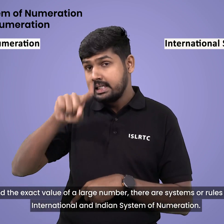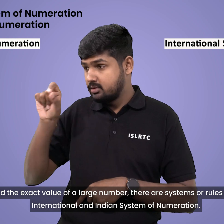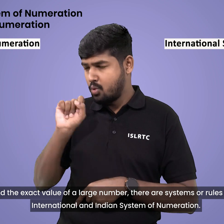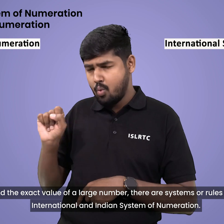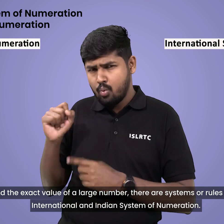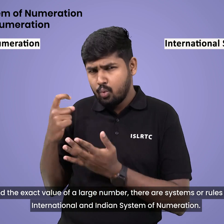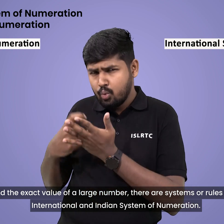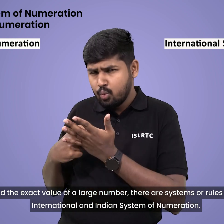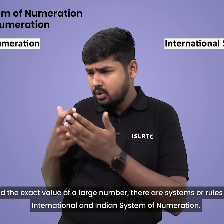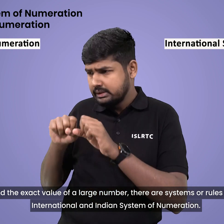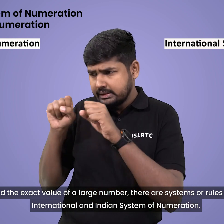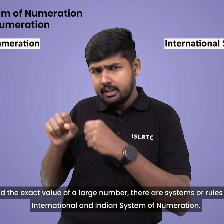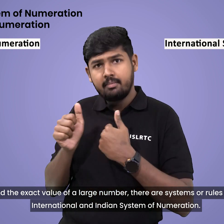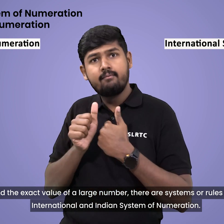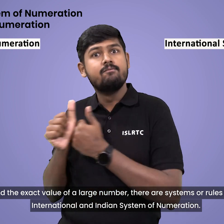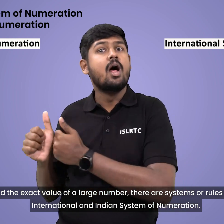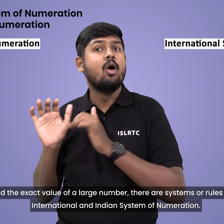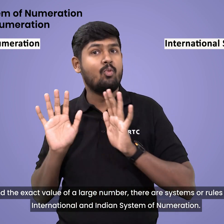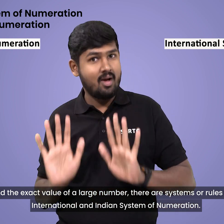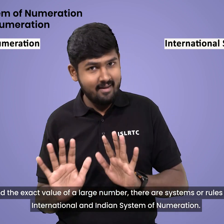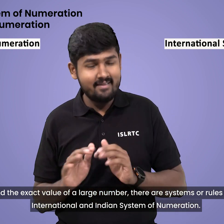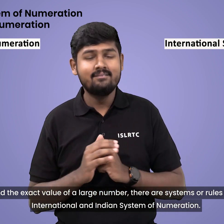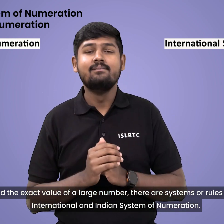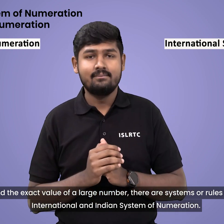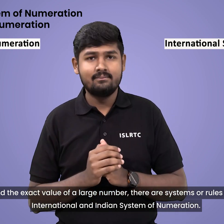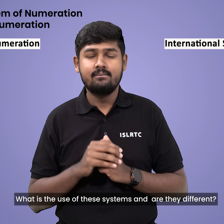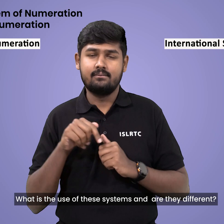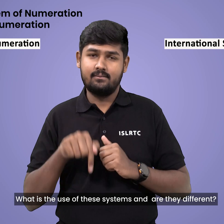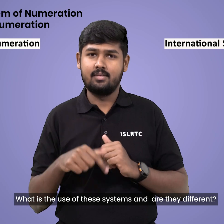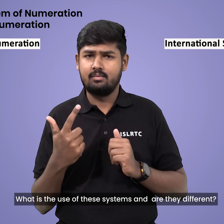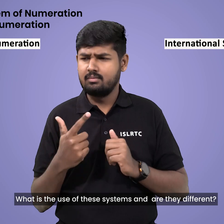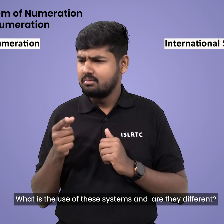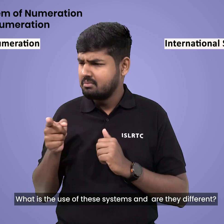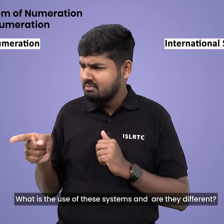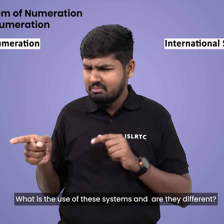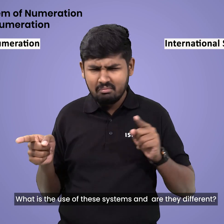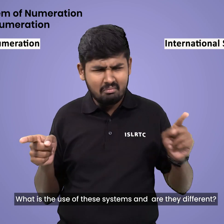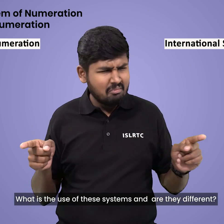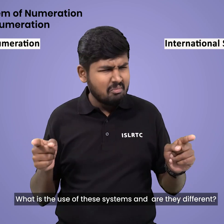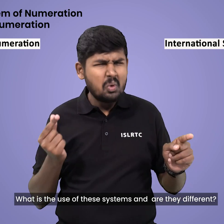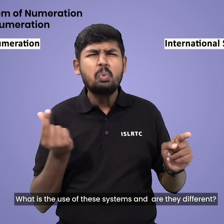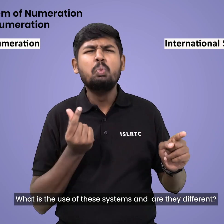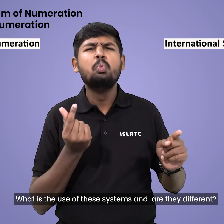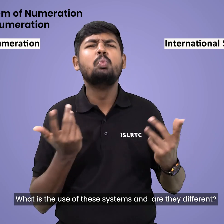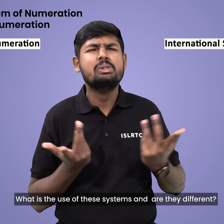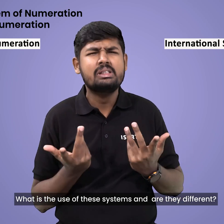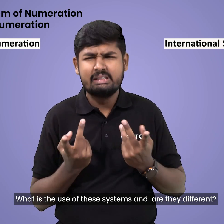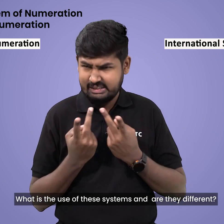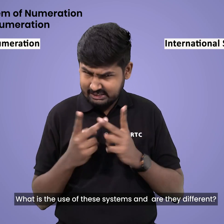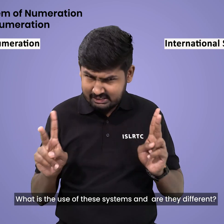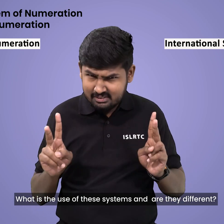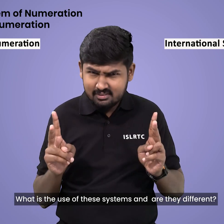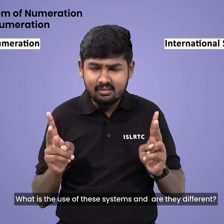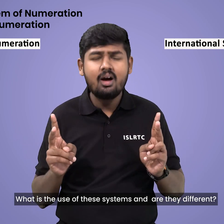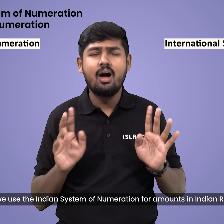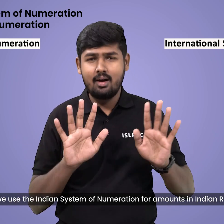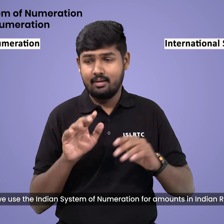and Indian System of Numeration. What is the use of these systems and are they different? In